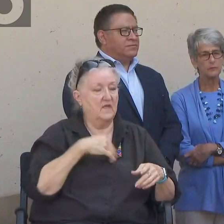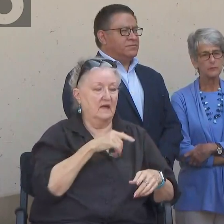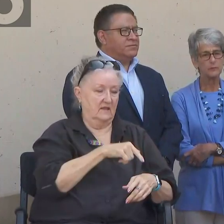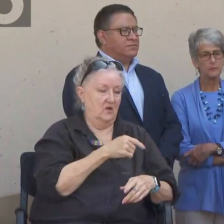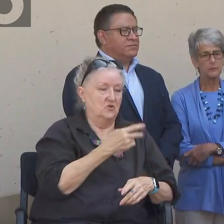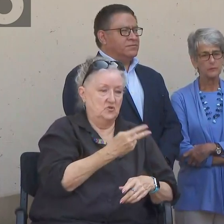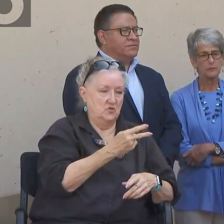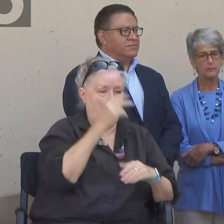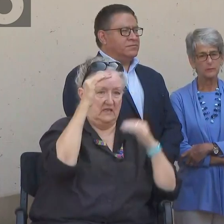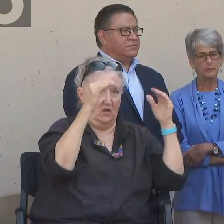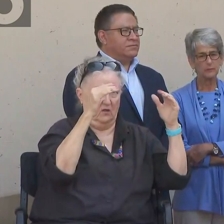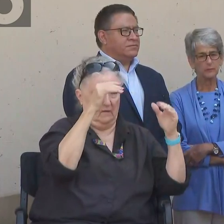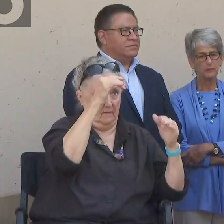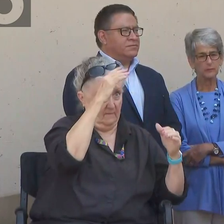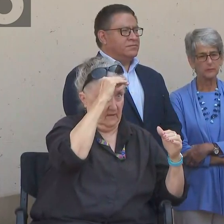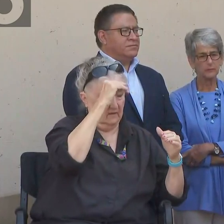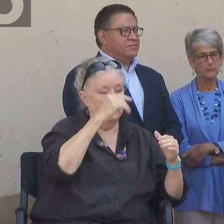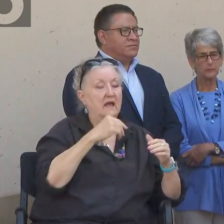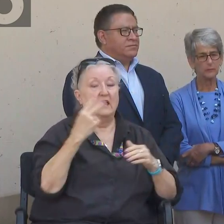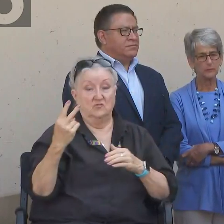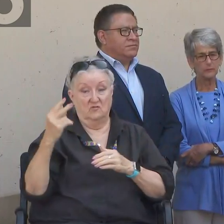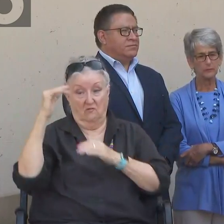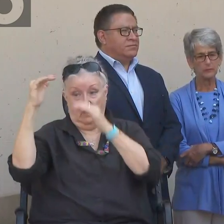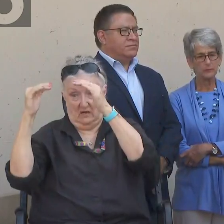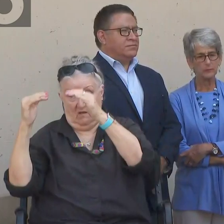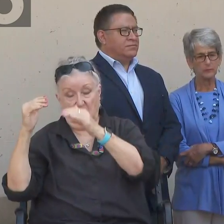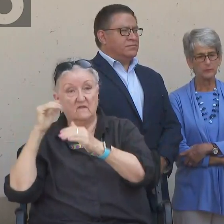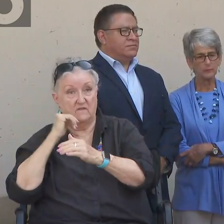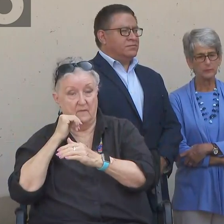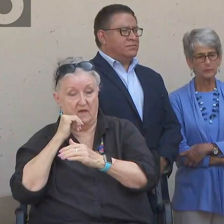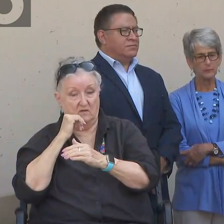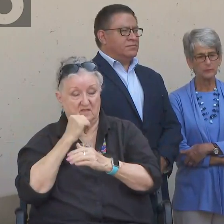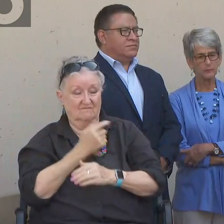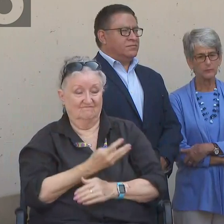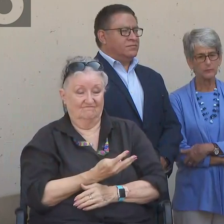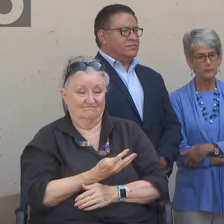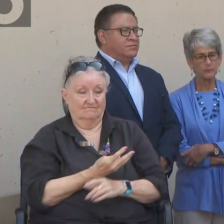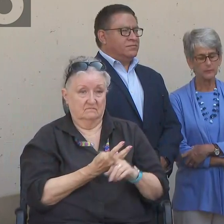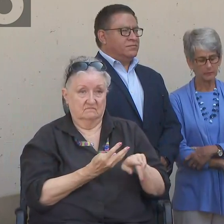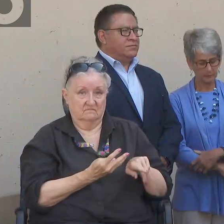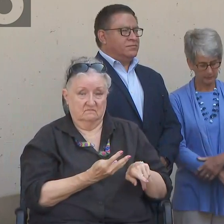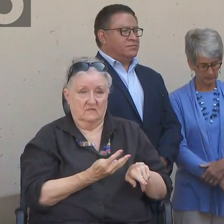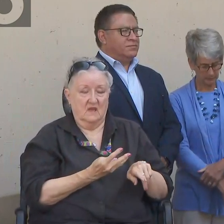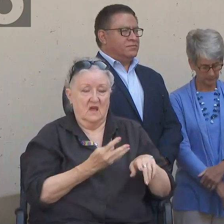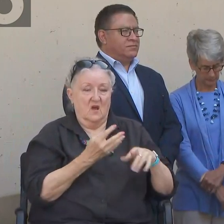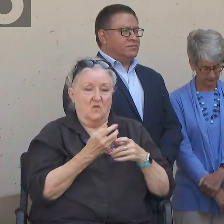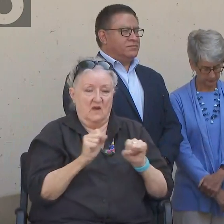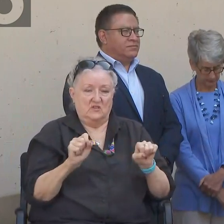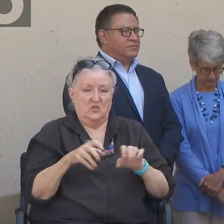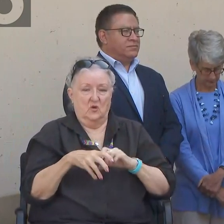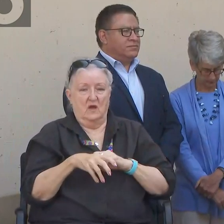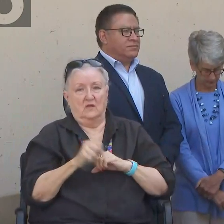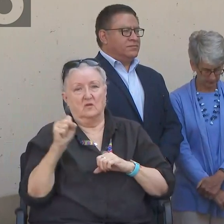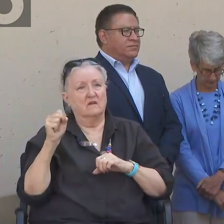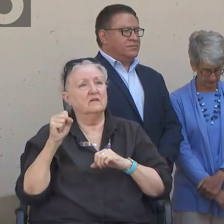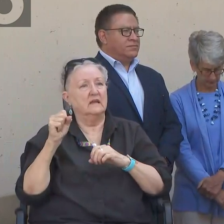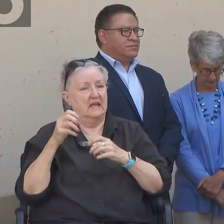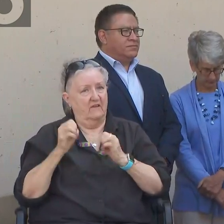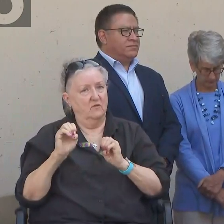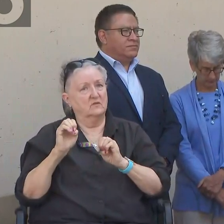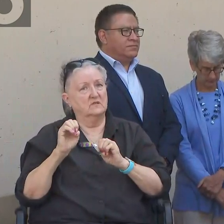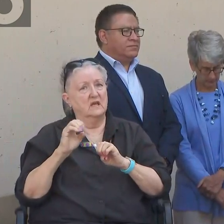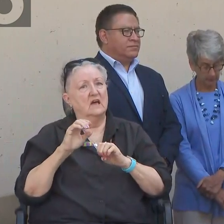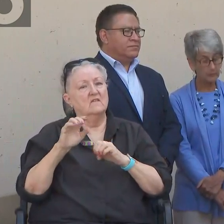2 adult females. Rescue and recovery efforts on the scene have located an additional